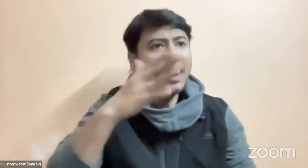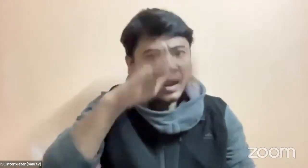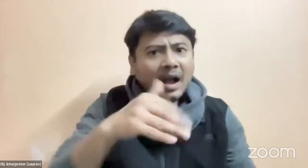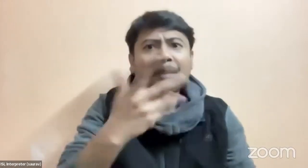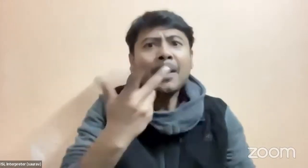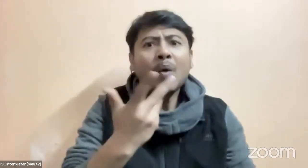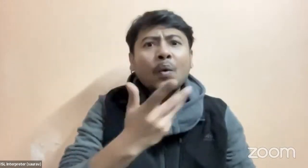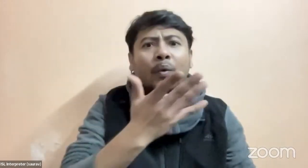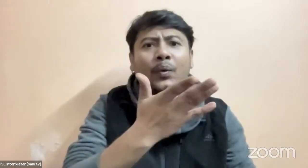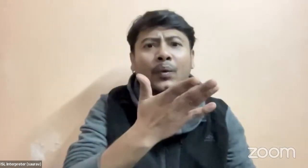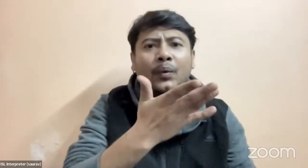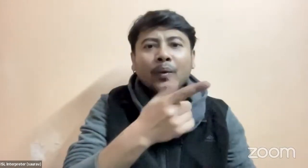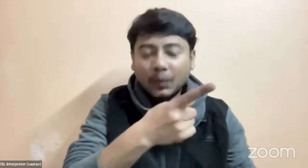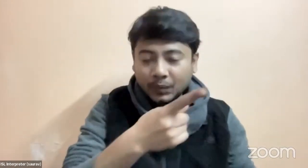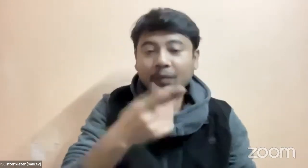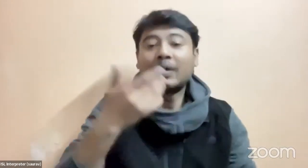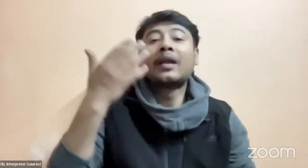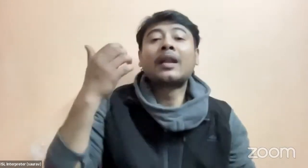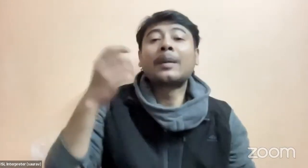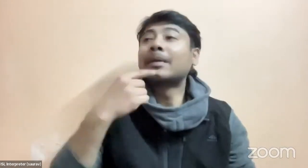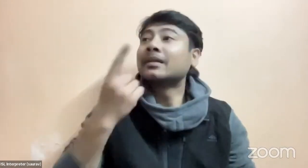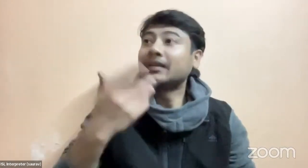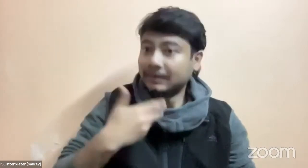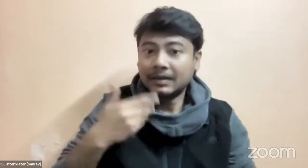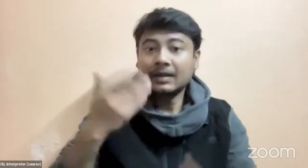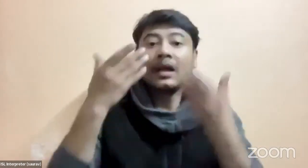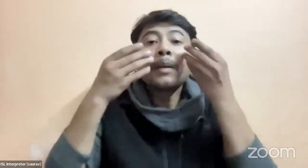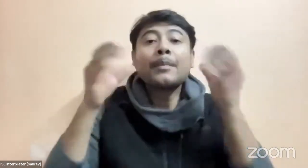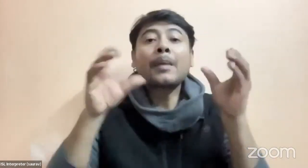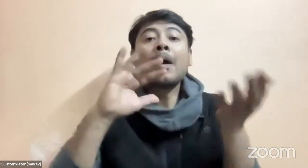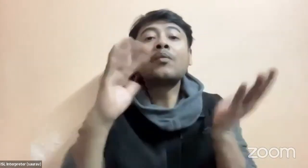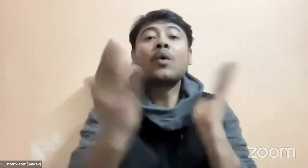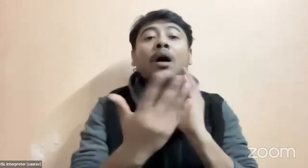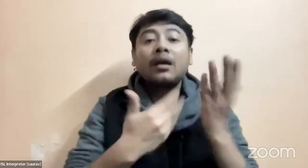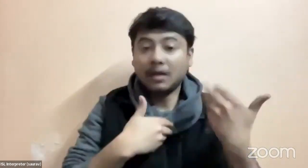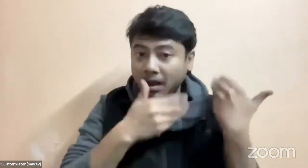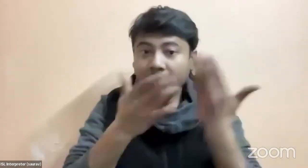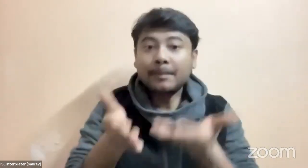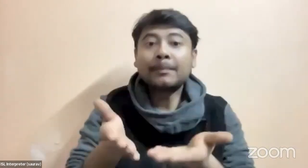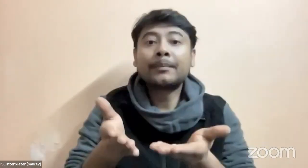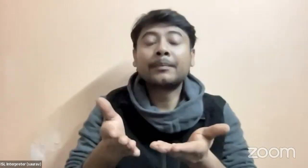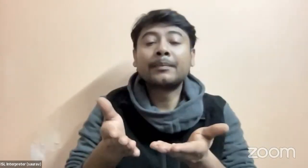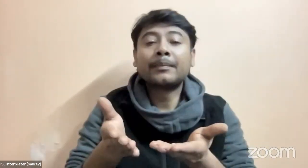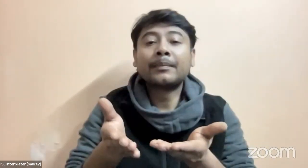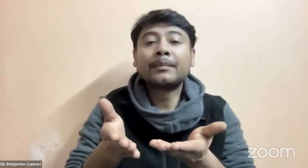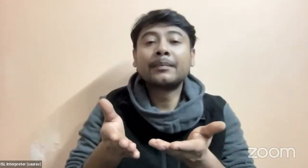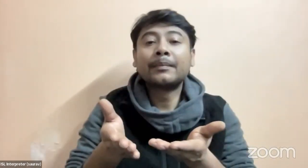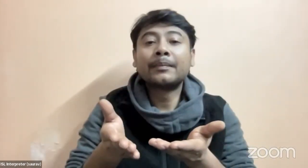comes the topic of Senapati Bhakta. Please hear this very carefully.